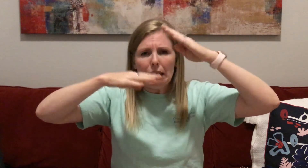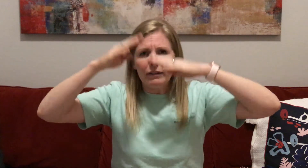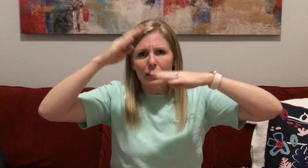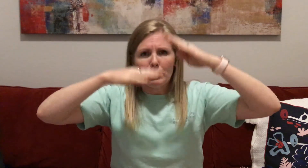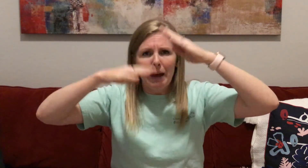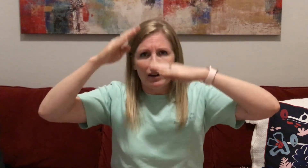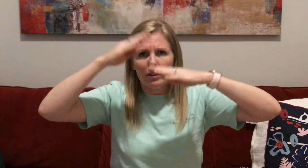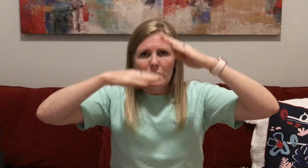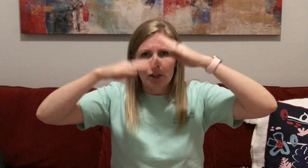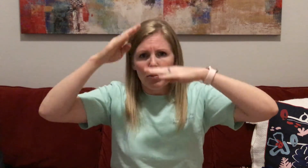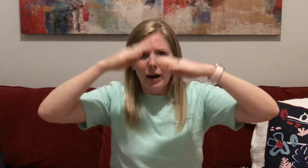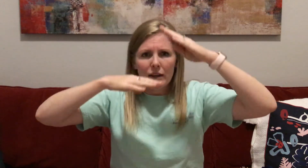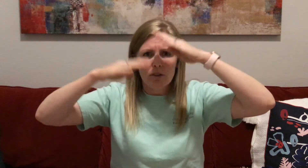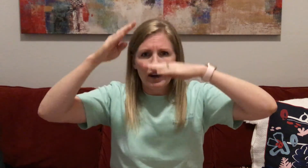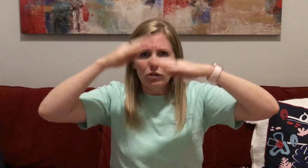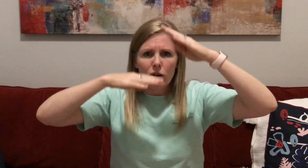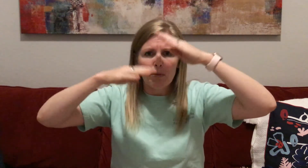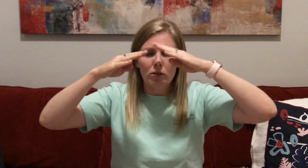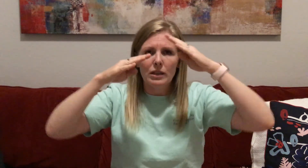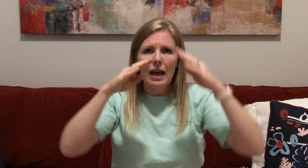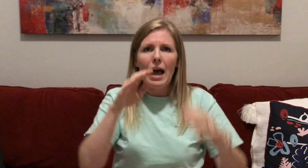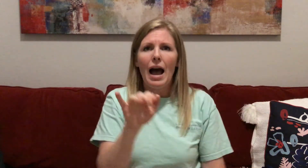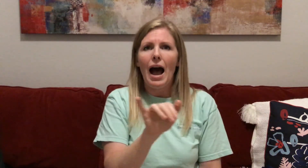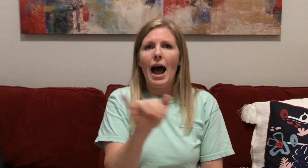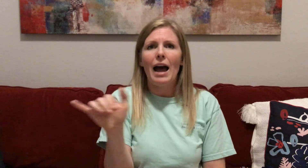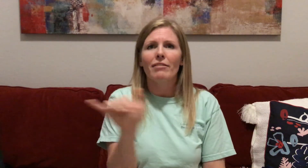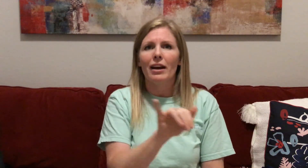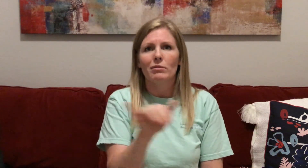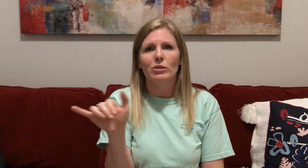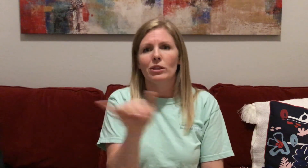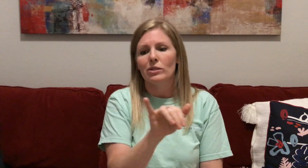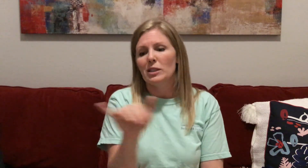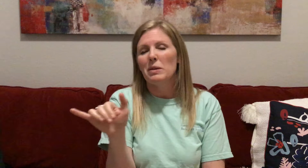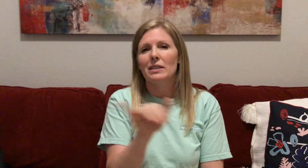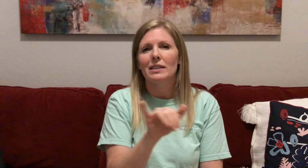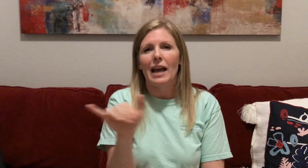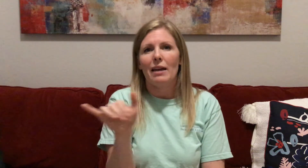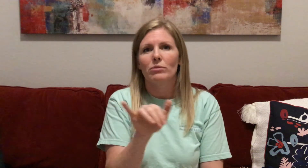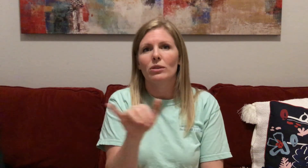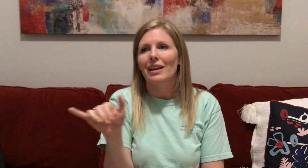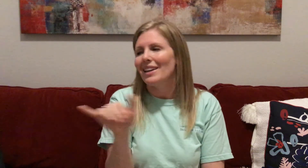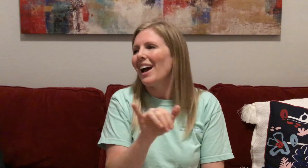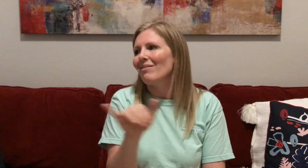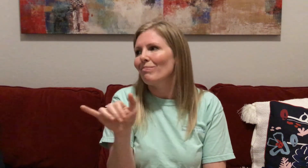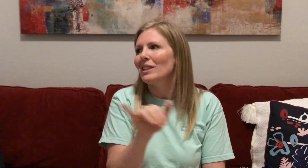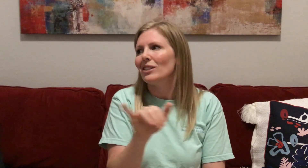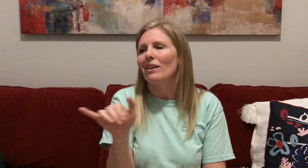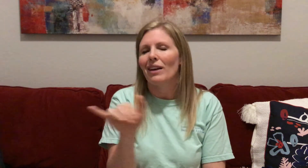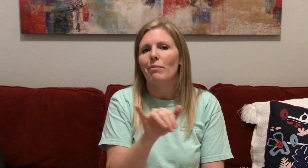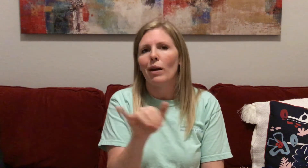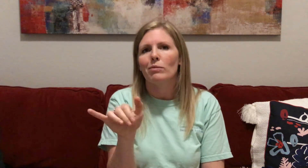there's a battle in your brain. You've got troubles. I've got them too. This means same. So like, yeah, me too. I've got problems